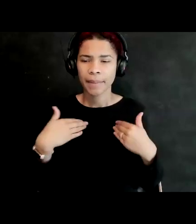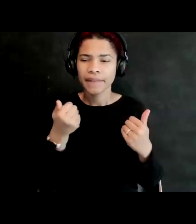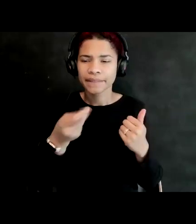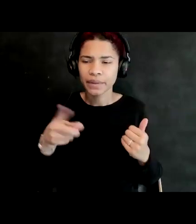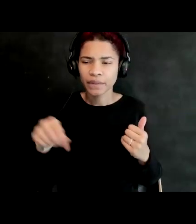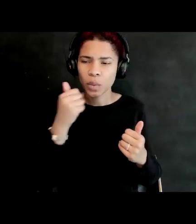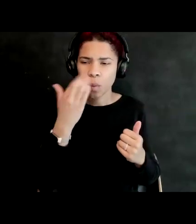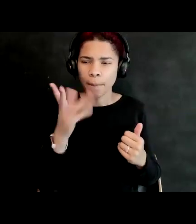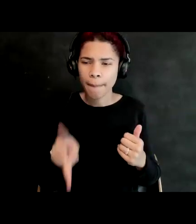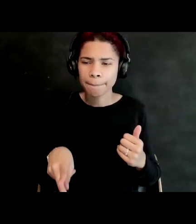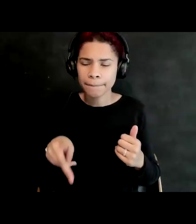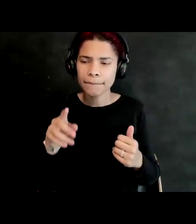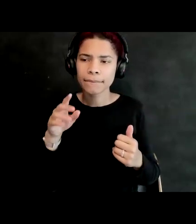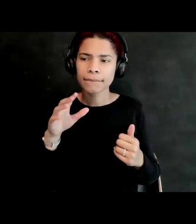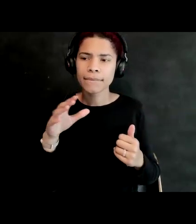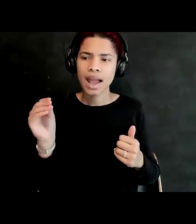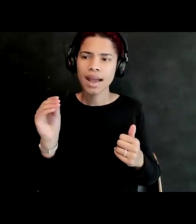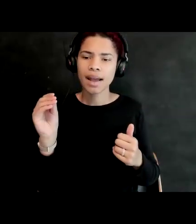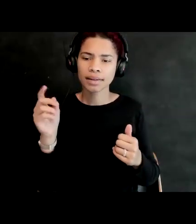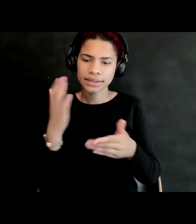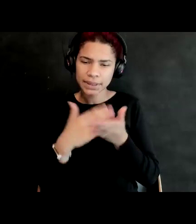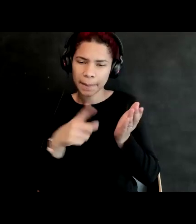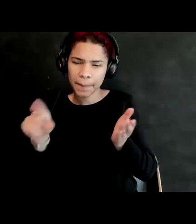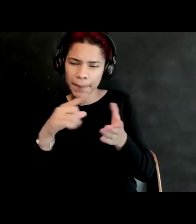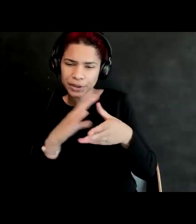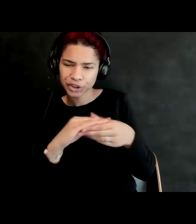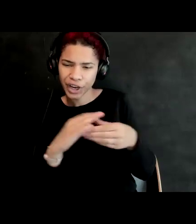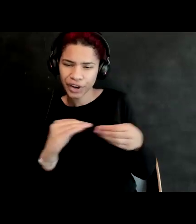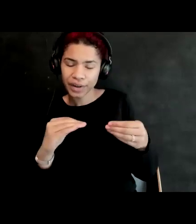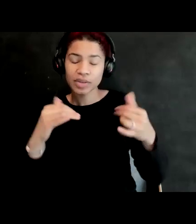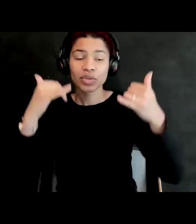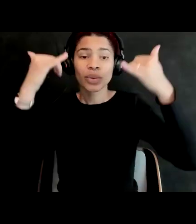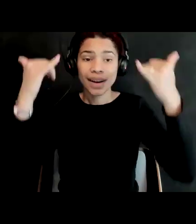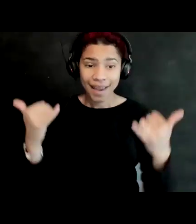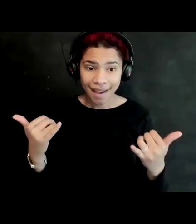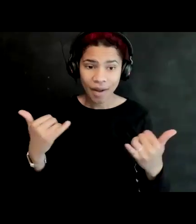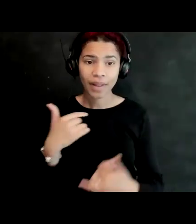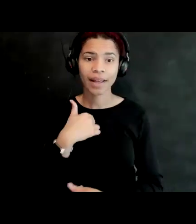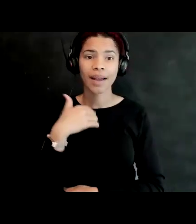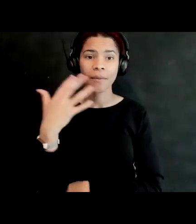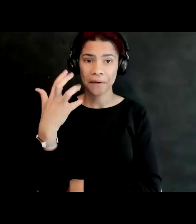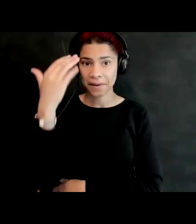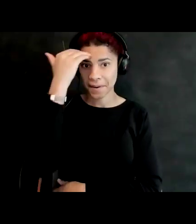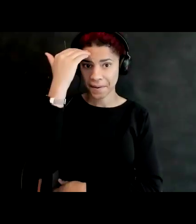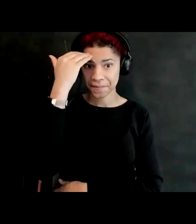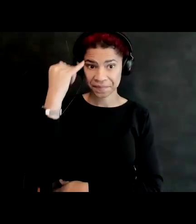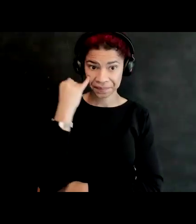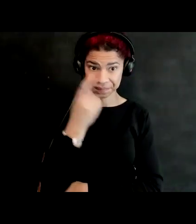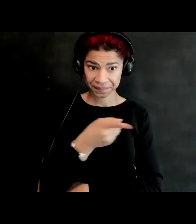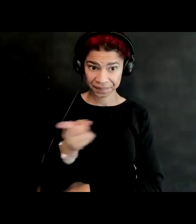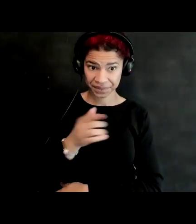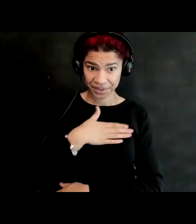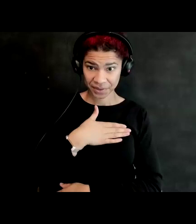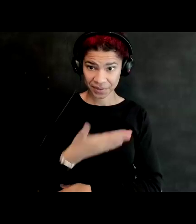you wrote your pieces. But now I want to know if anyone is willing